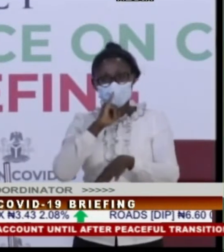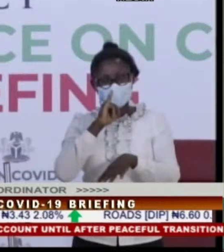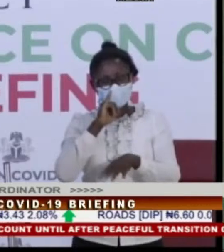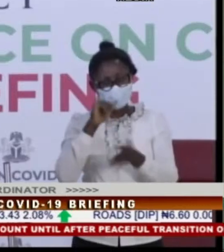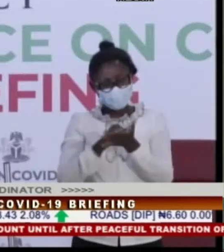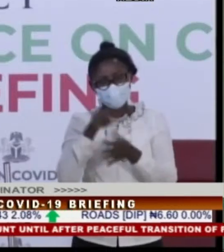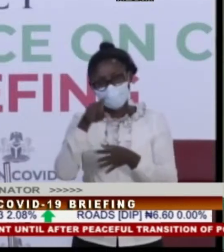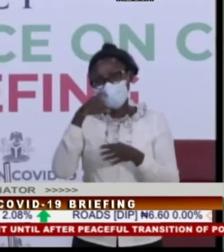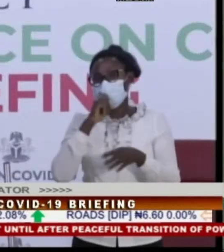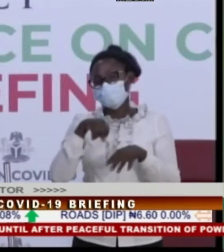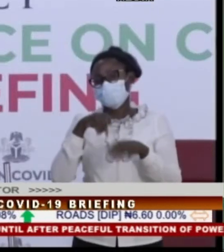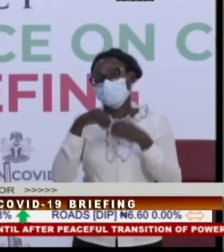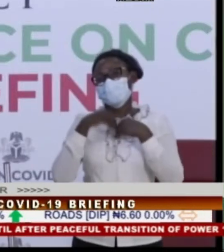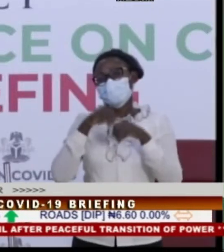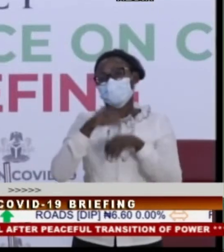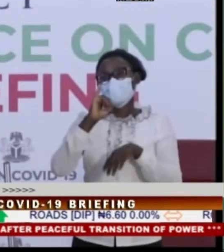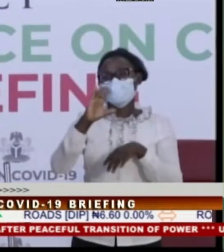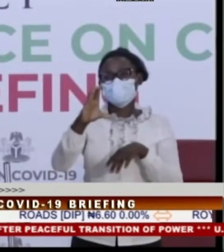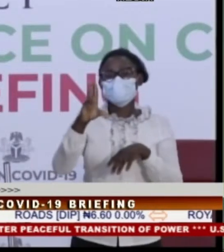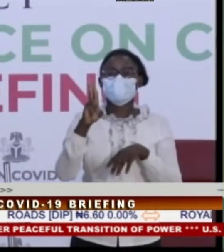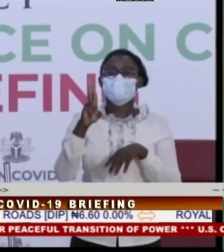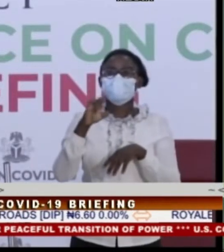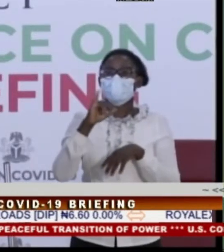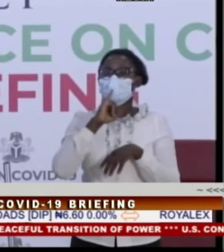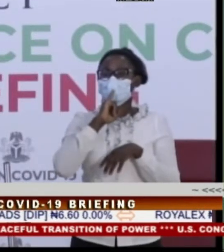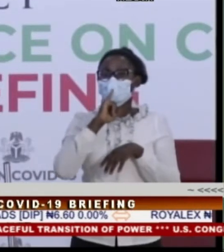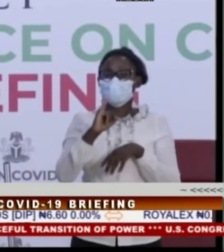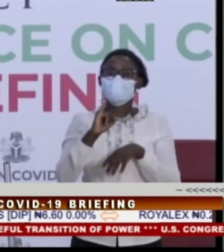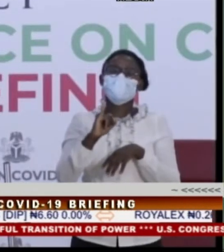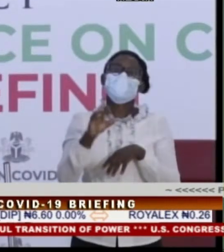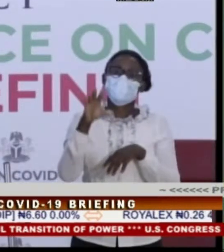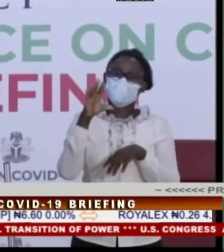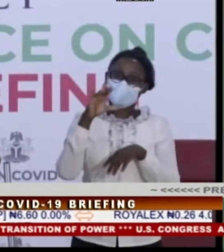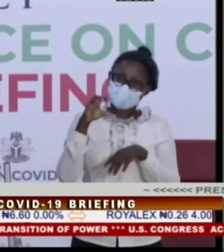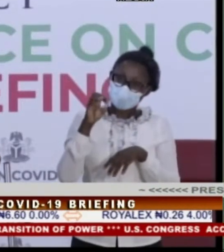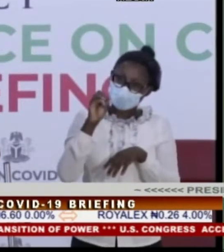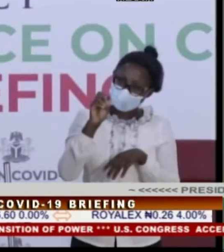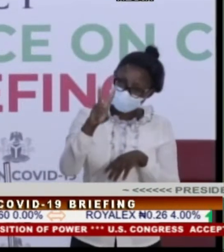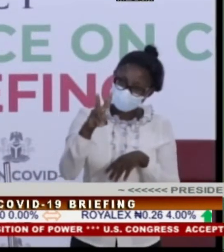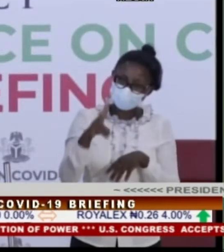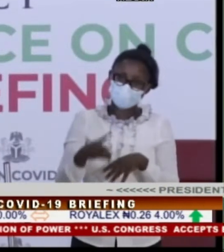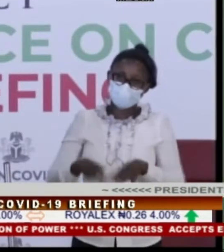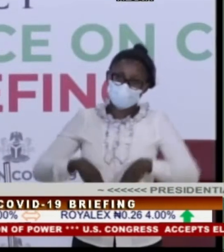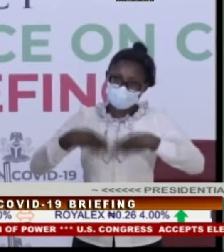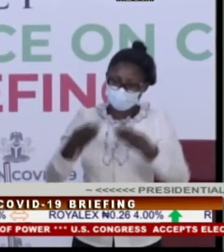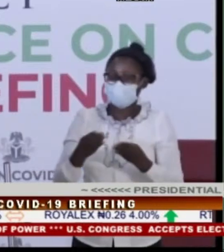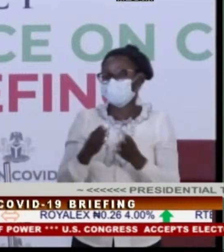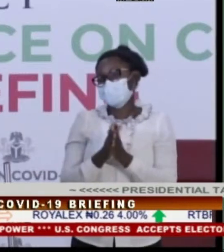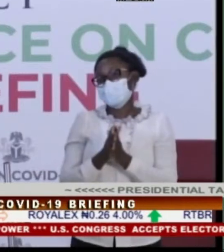ICU, that's why it's called intensive care unit, is oxygen supply.